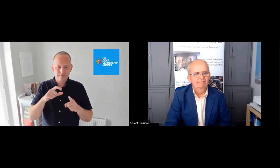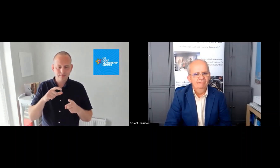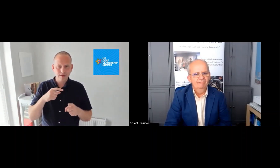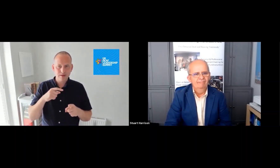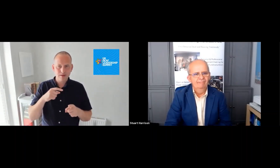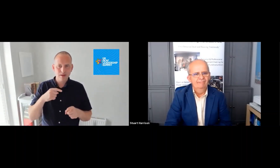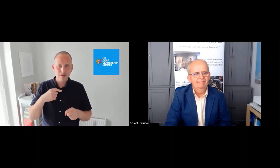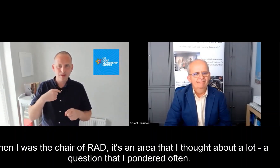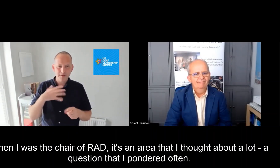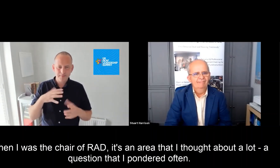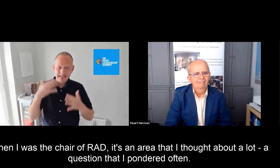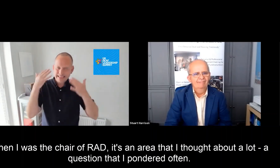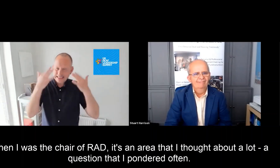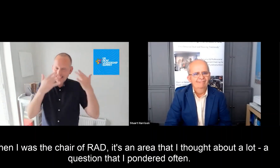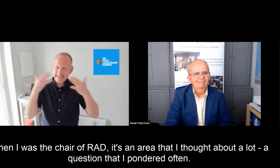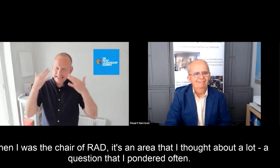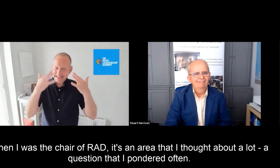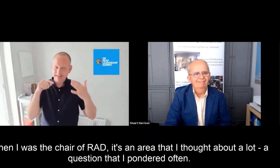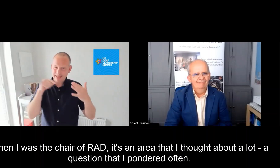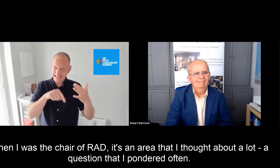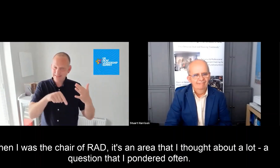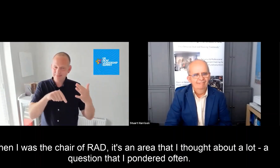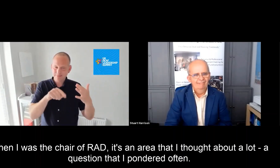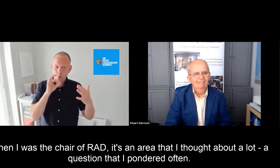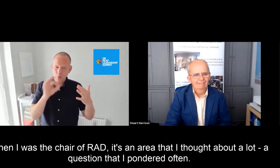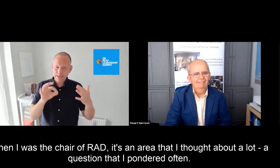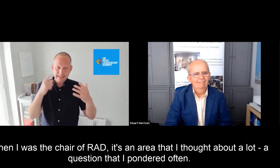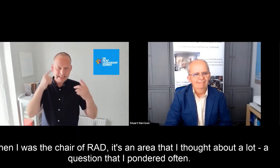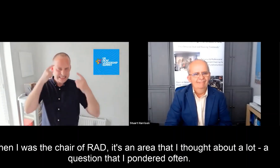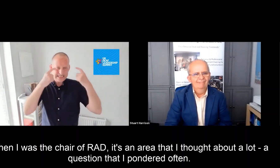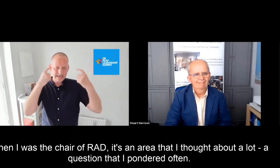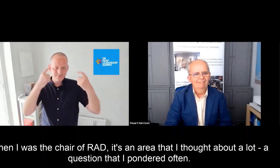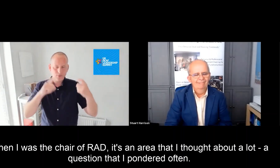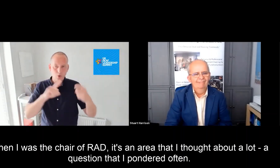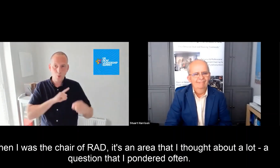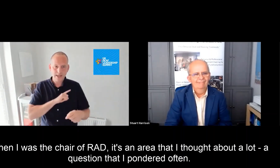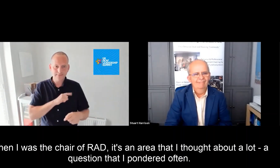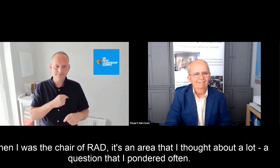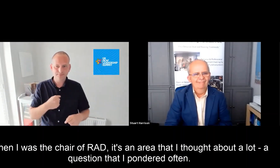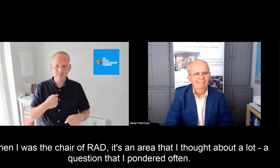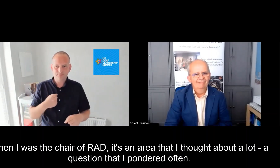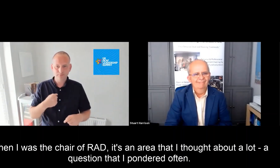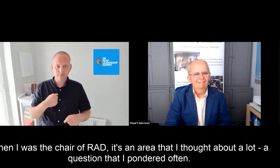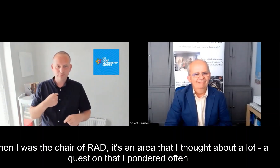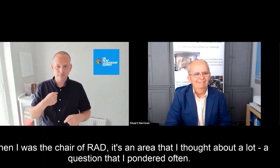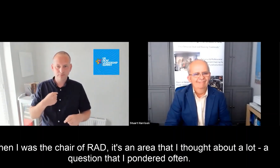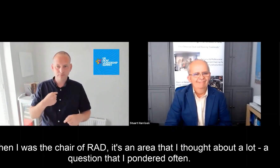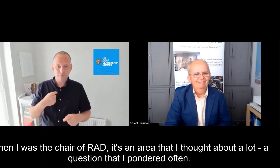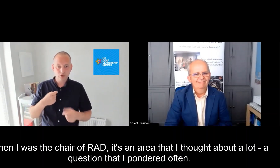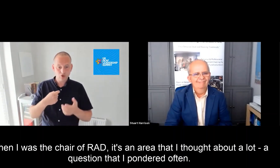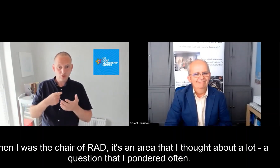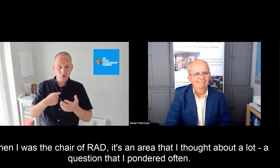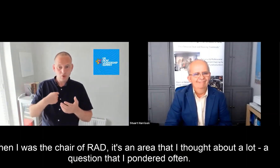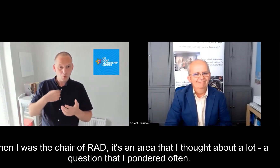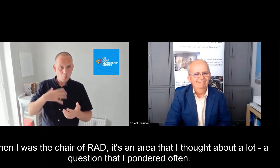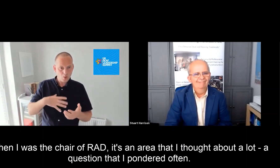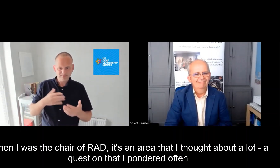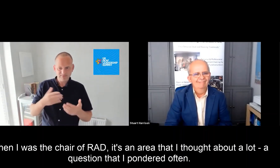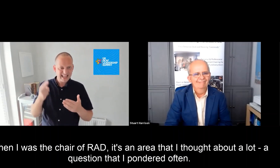When I was the chair of RAD, it's an area that I thought about a lot, a question that I pondered often.